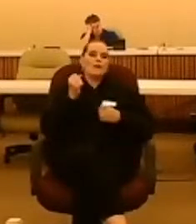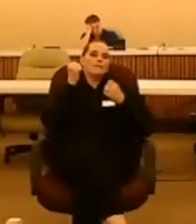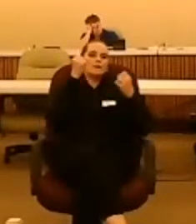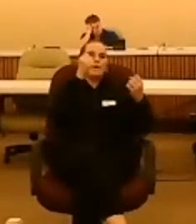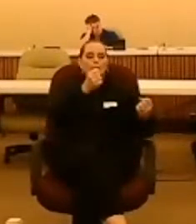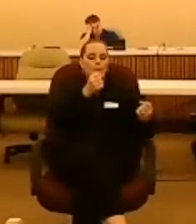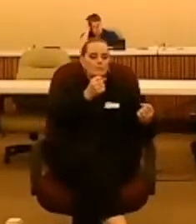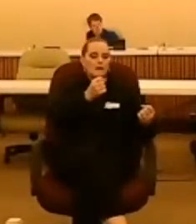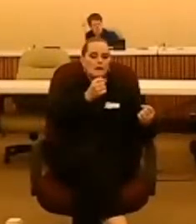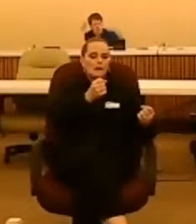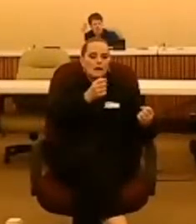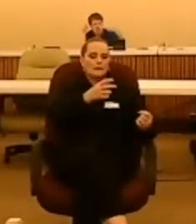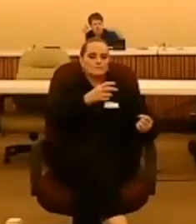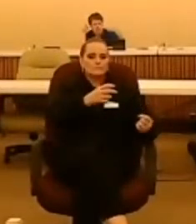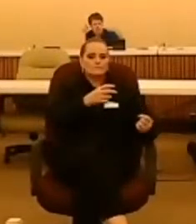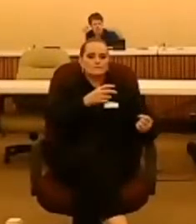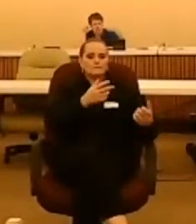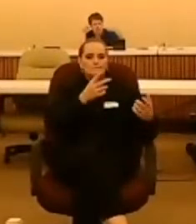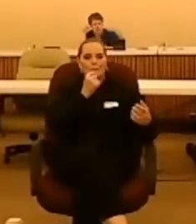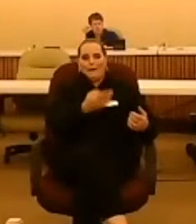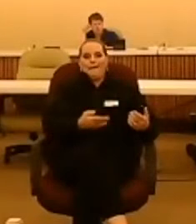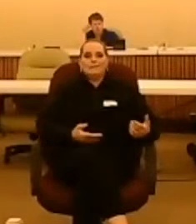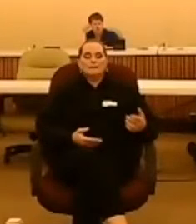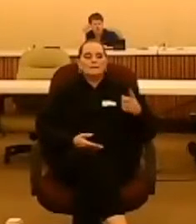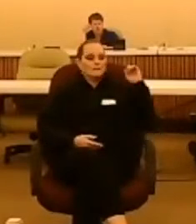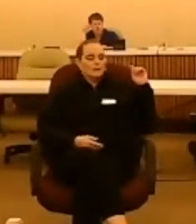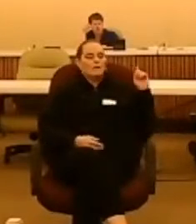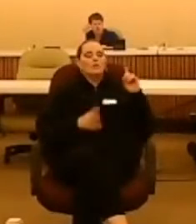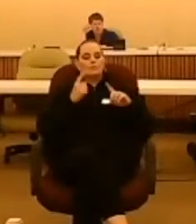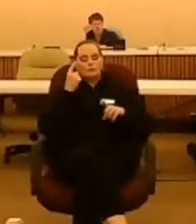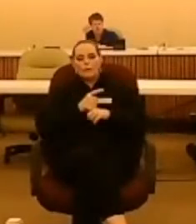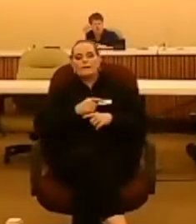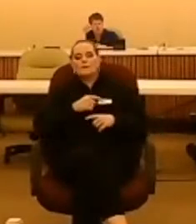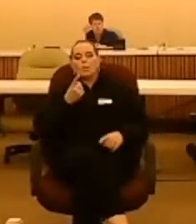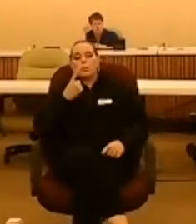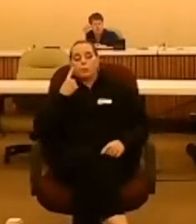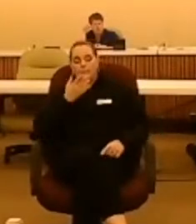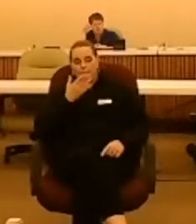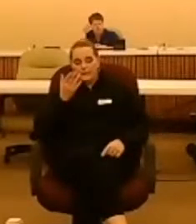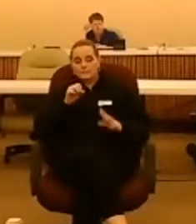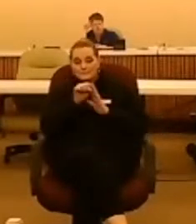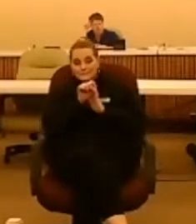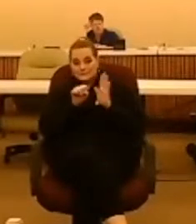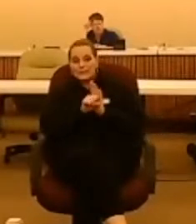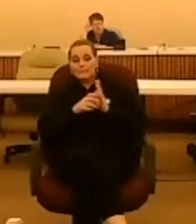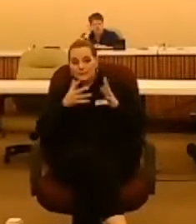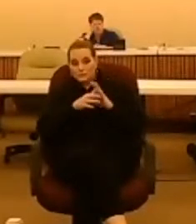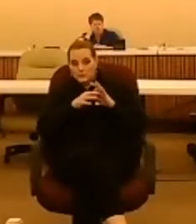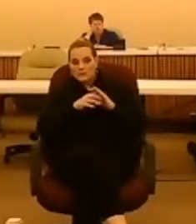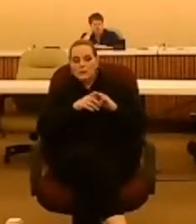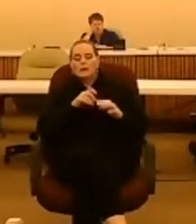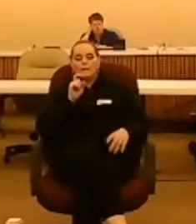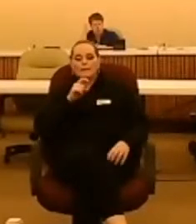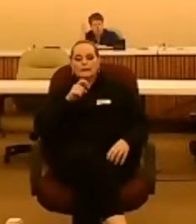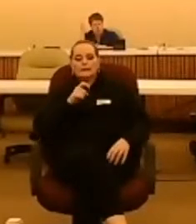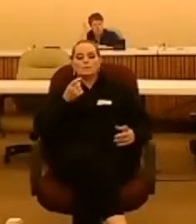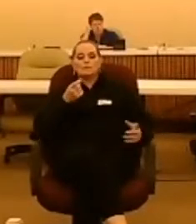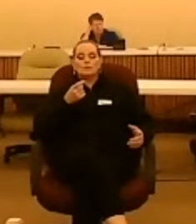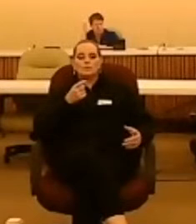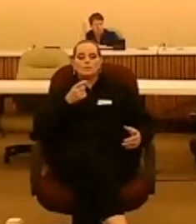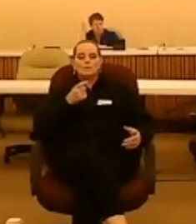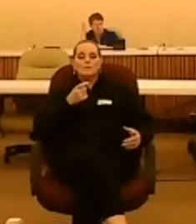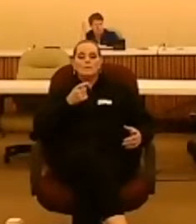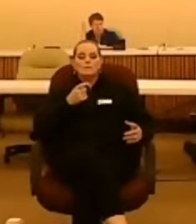may be too late. Right, so a couple of things on that. The one thing the state did say is that they needed to cut some